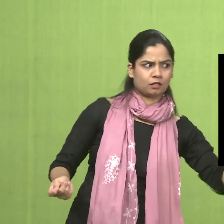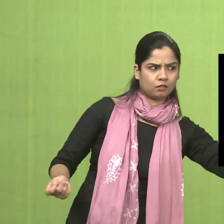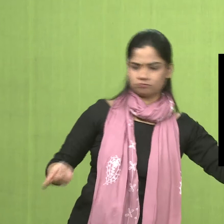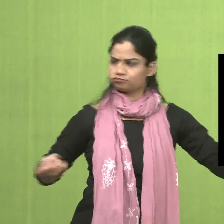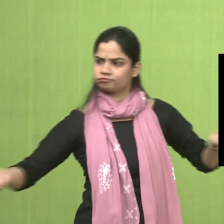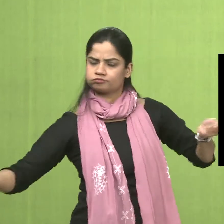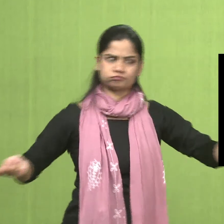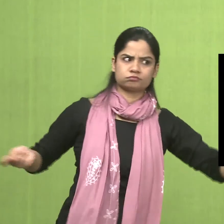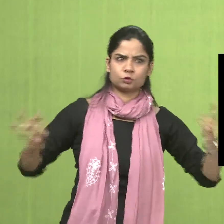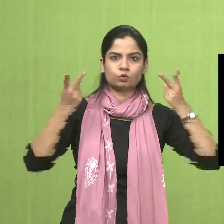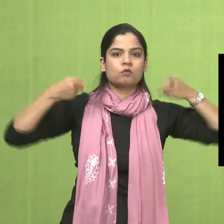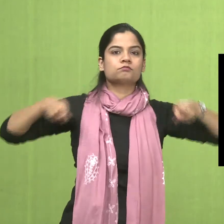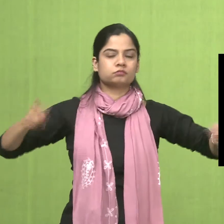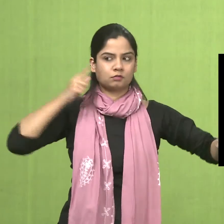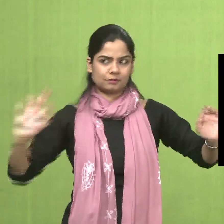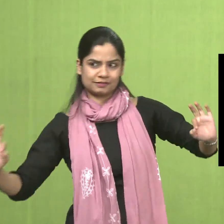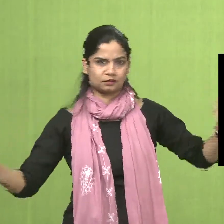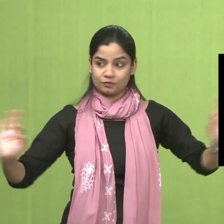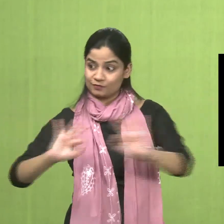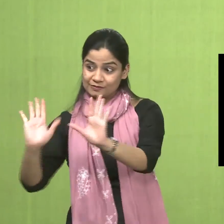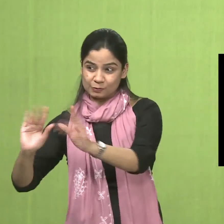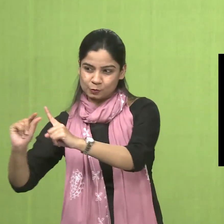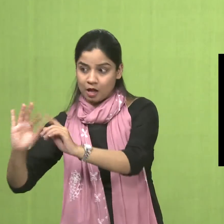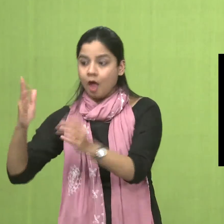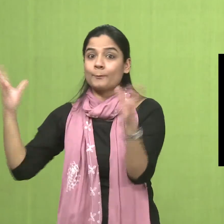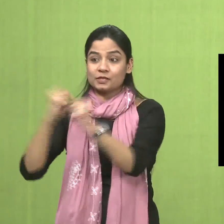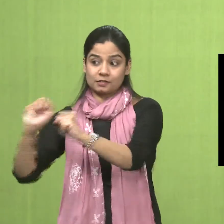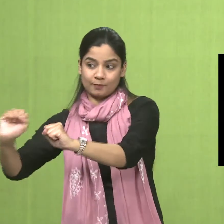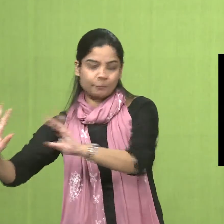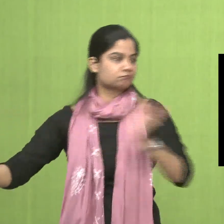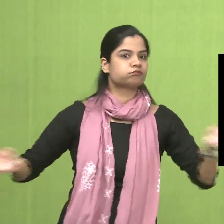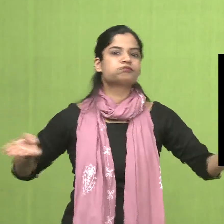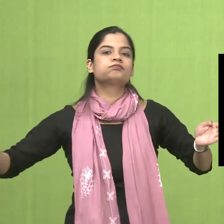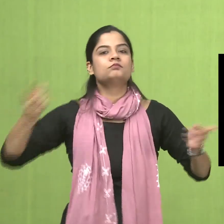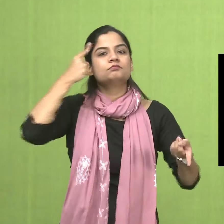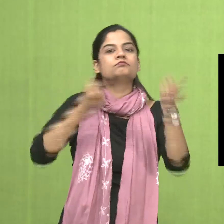things timely, cook for the family, even go to the meeting and take care of the child as well. So